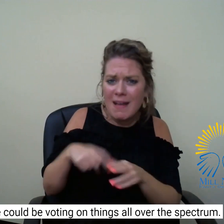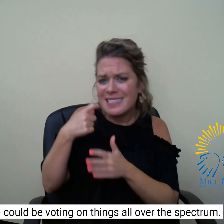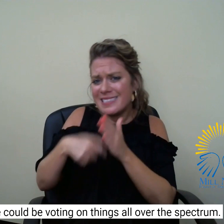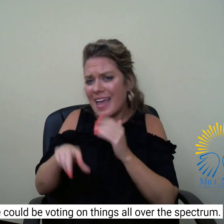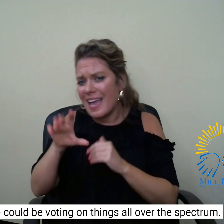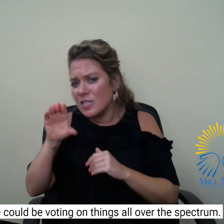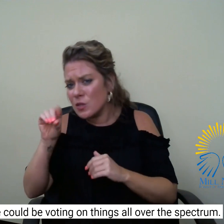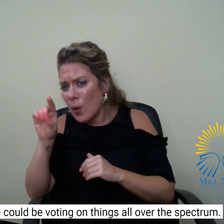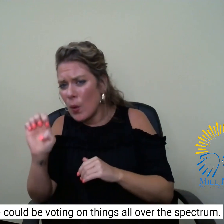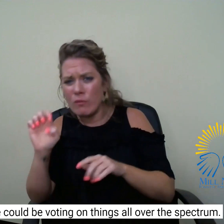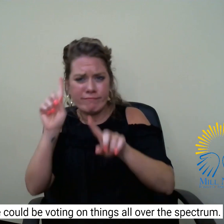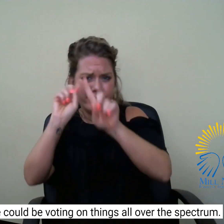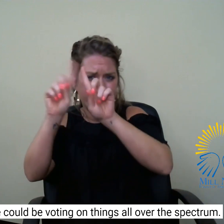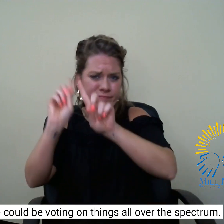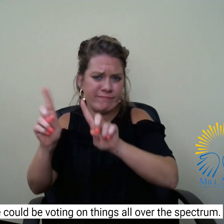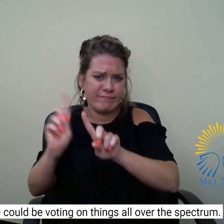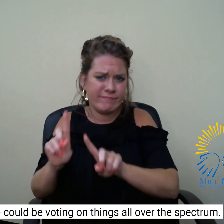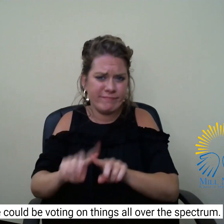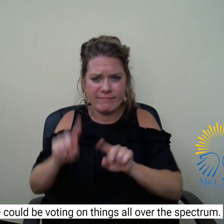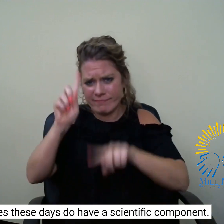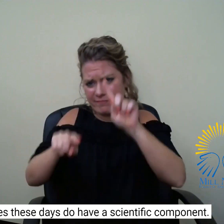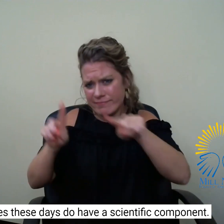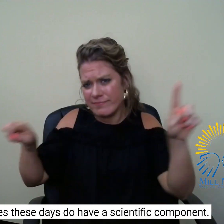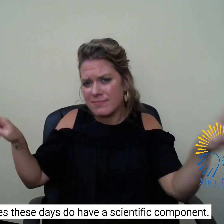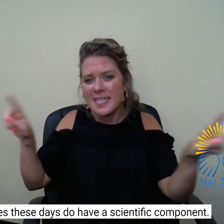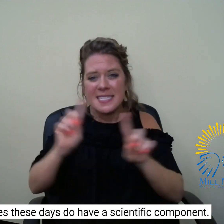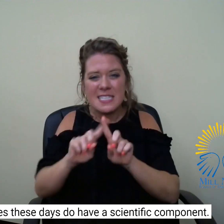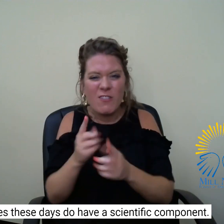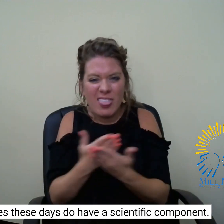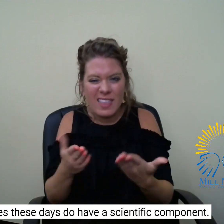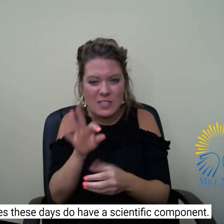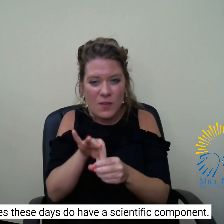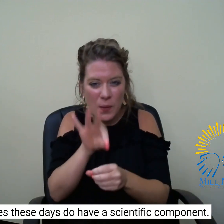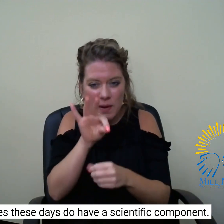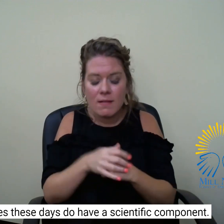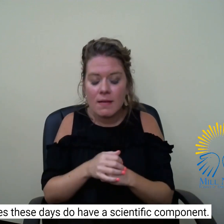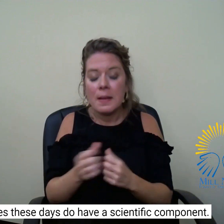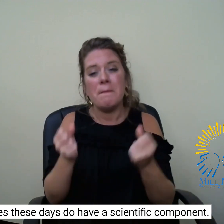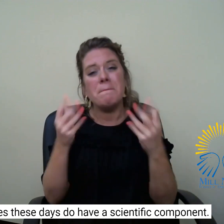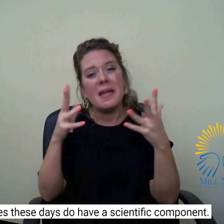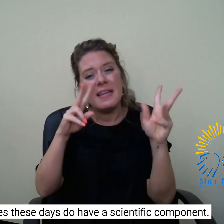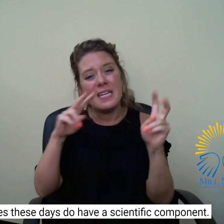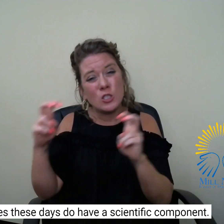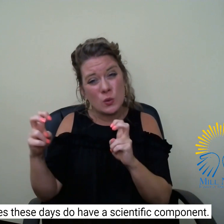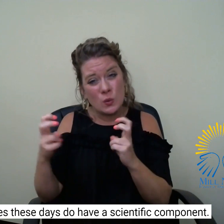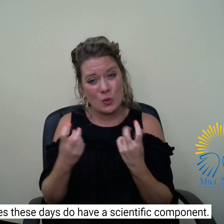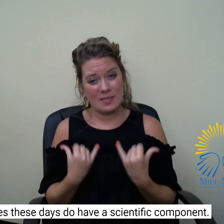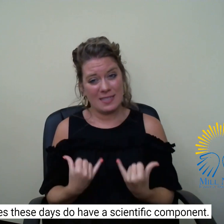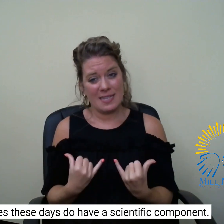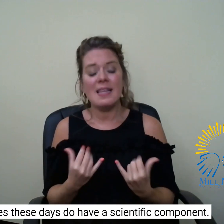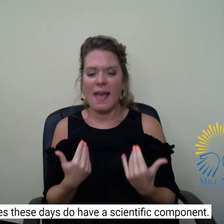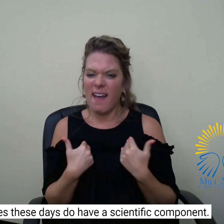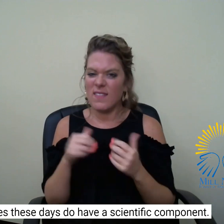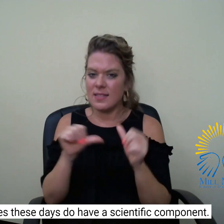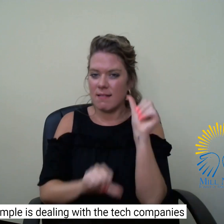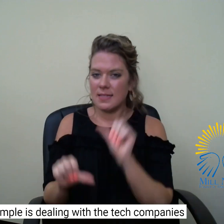be voting on things all over the spectrum, and a lot of issues these days do have a scientific component. A